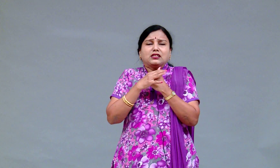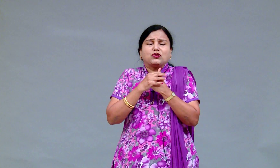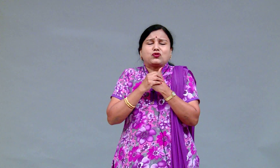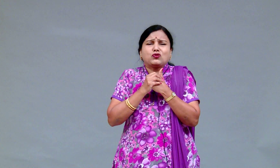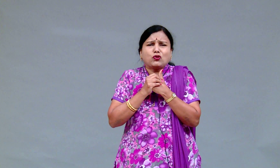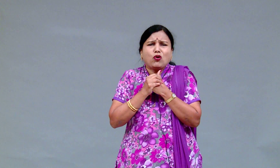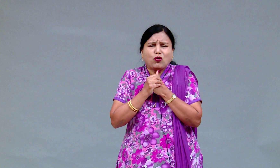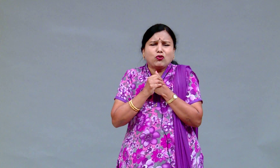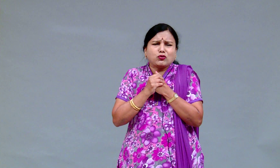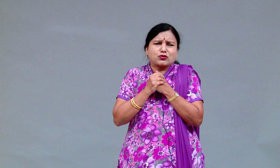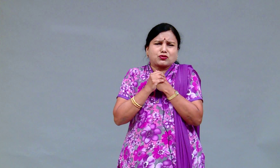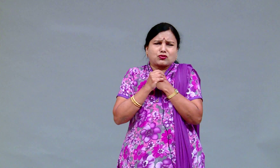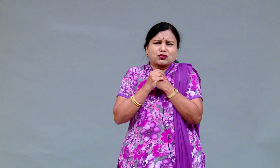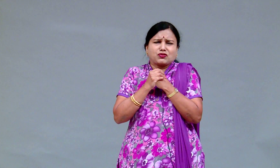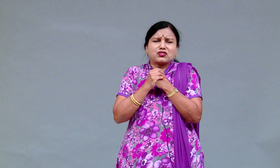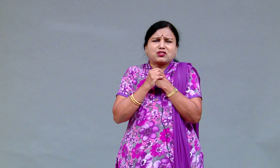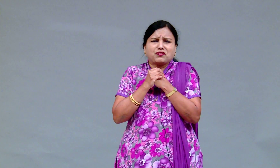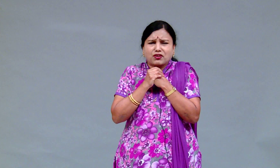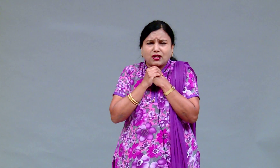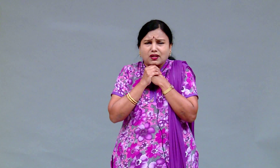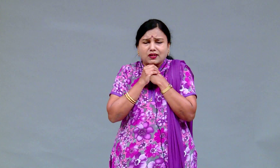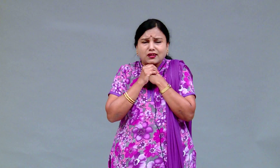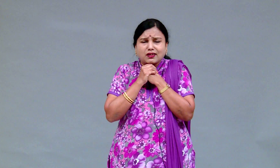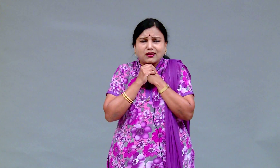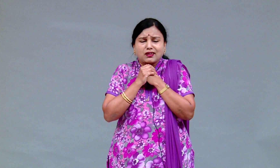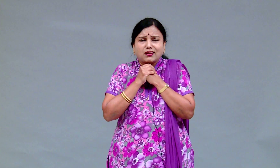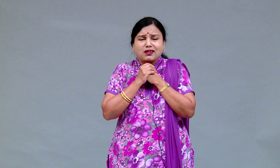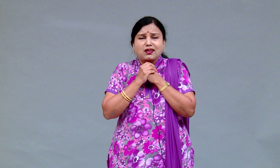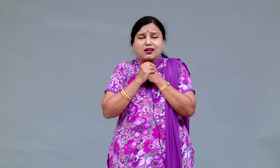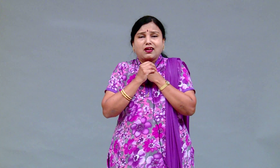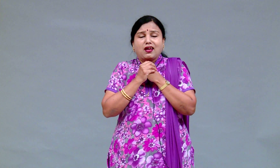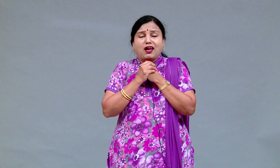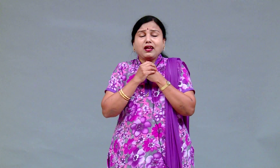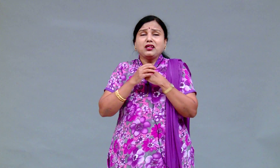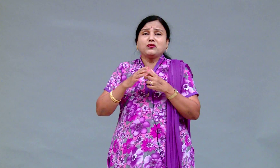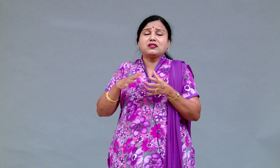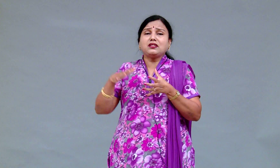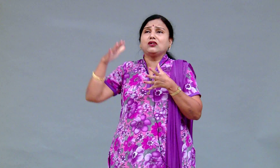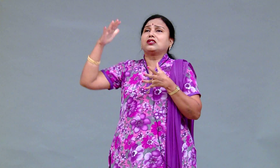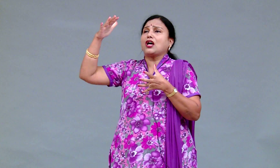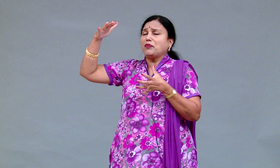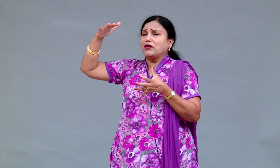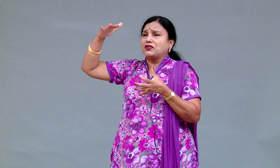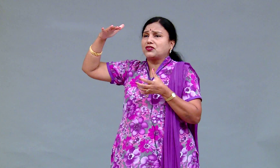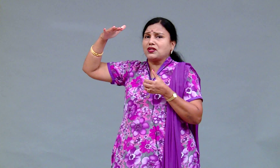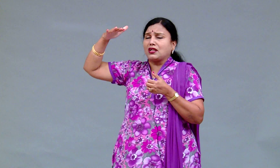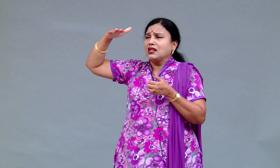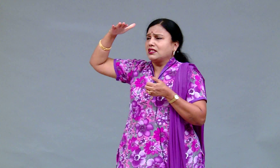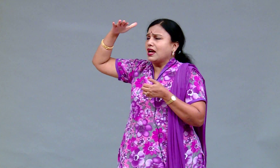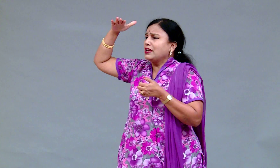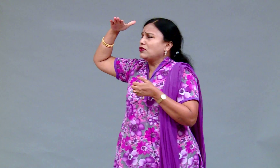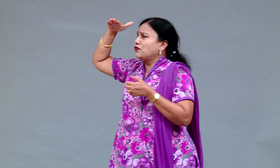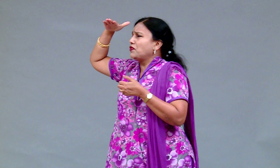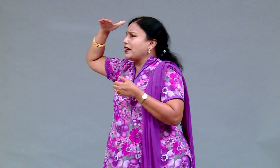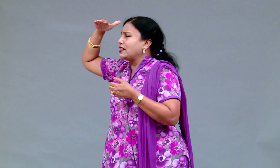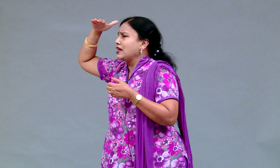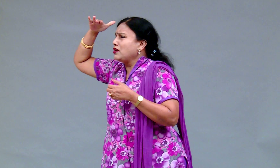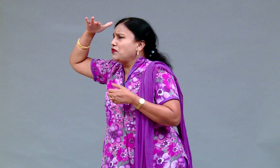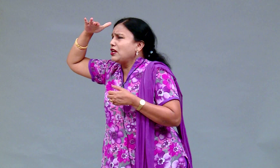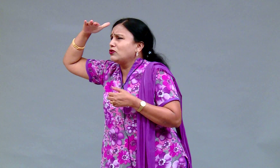was so cold, it was shivering. And he was sitting on top of the tree, trying to find, if he could